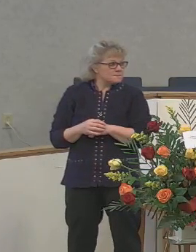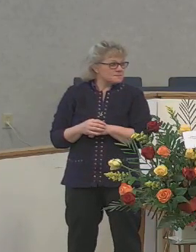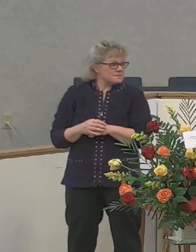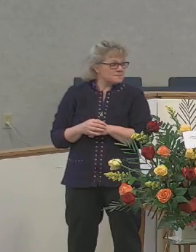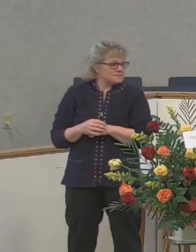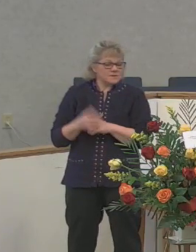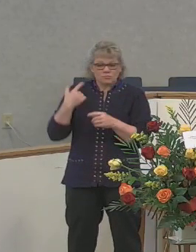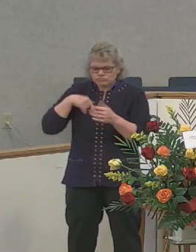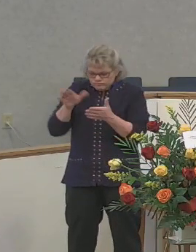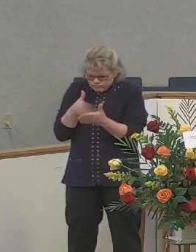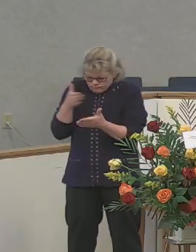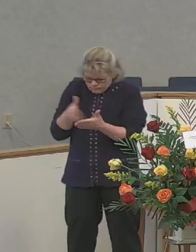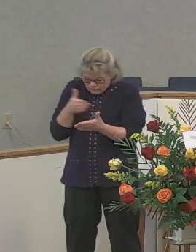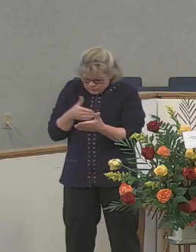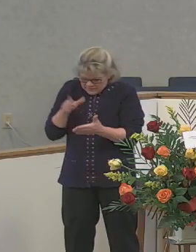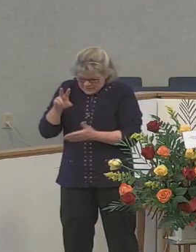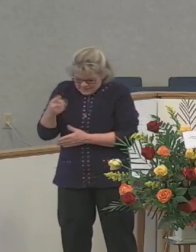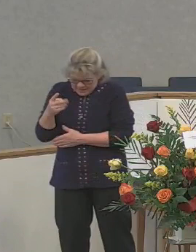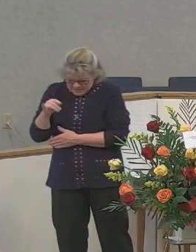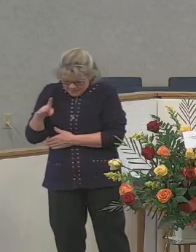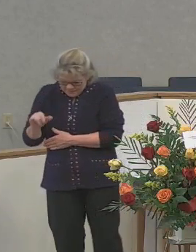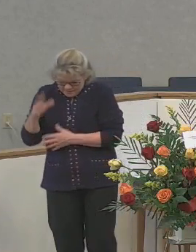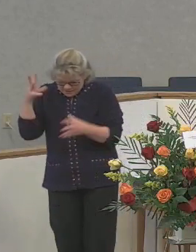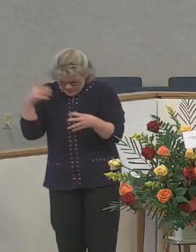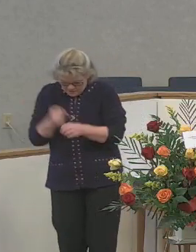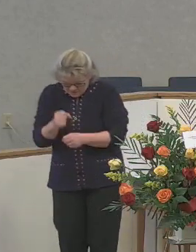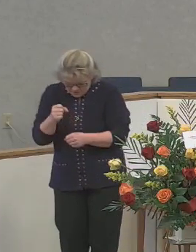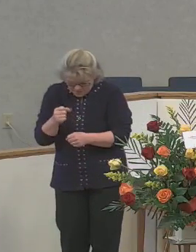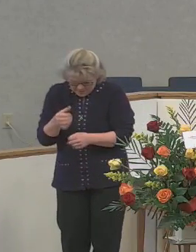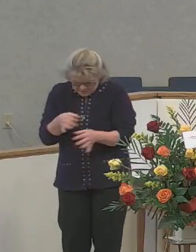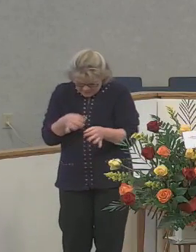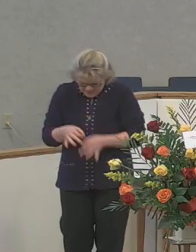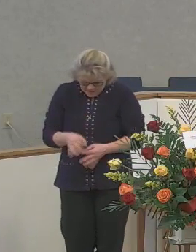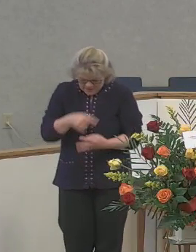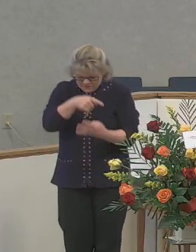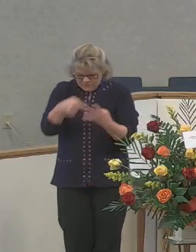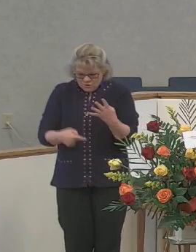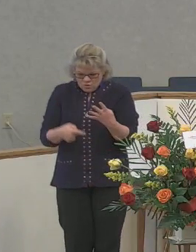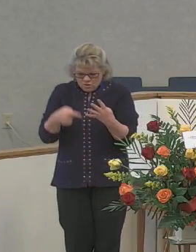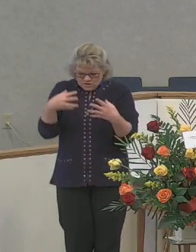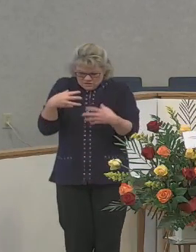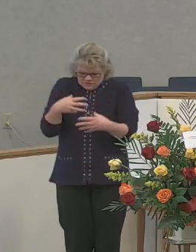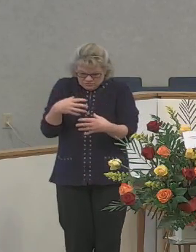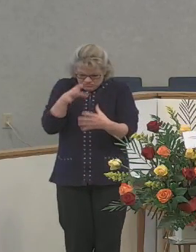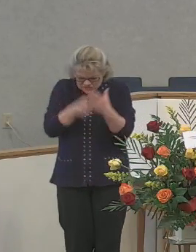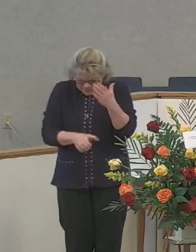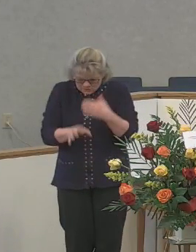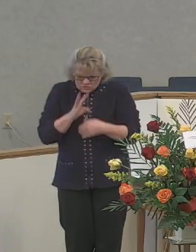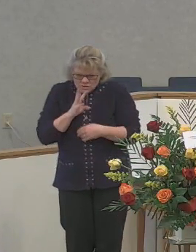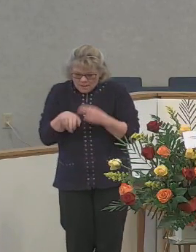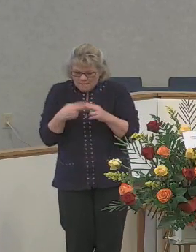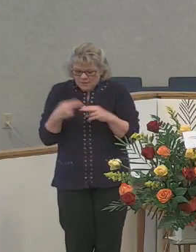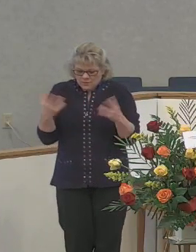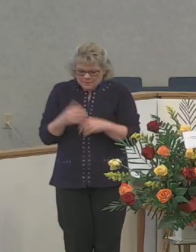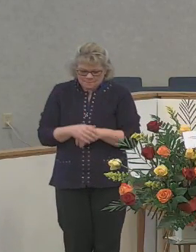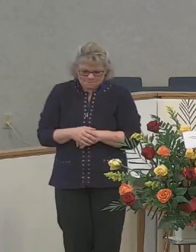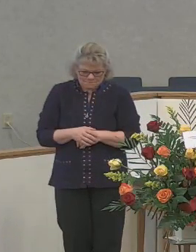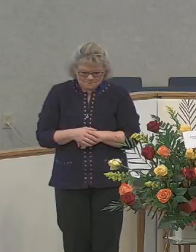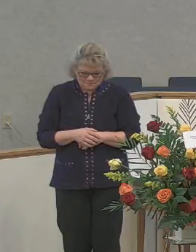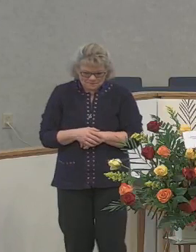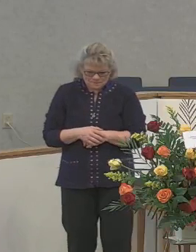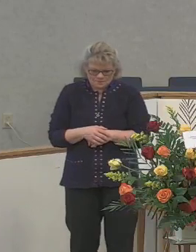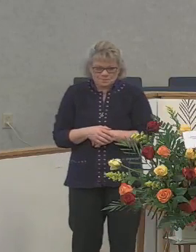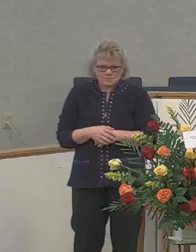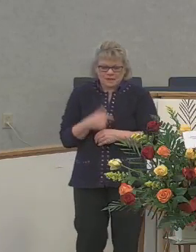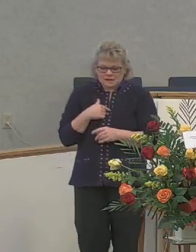And while you're turning there, let me just sum up what these four chapters are talking about. And then I'll park on